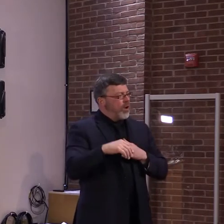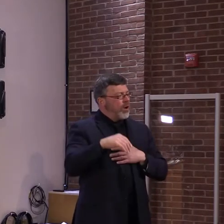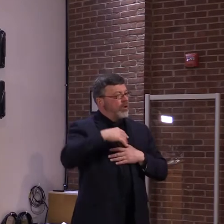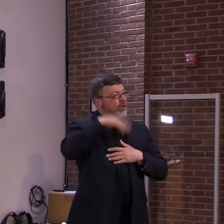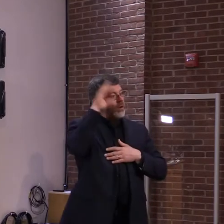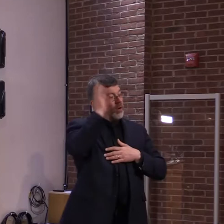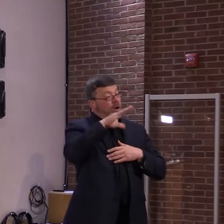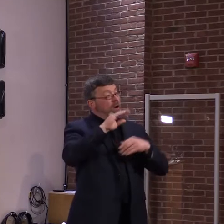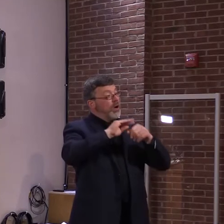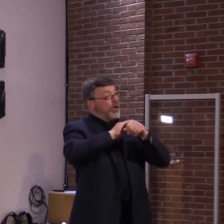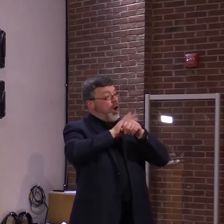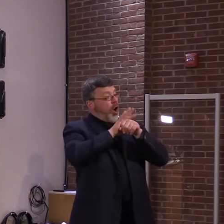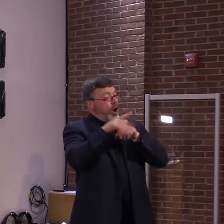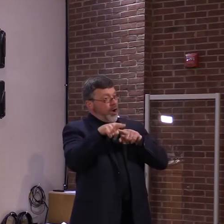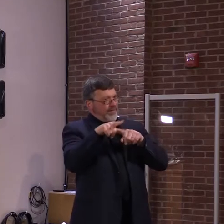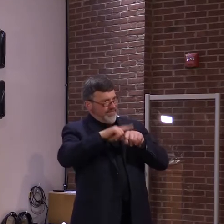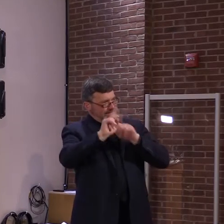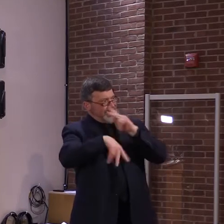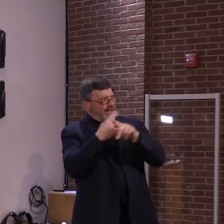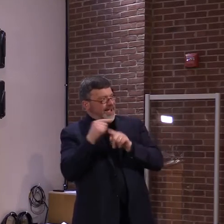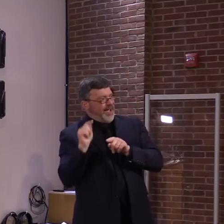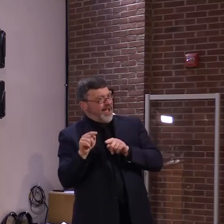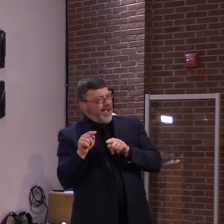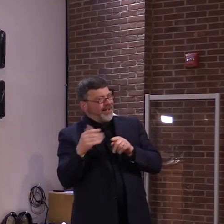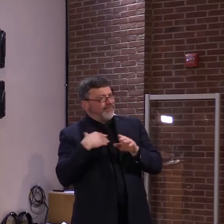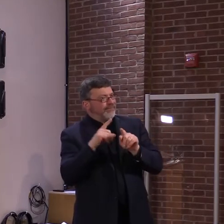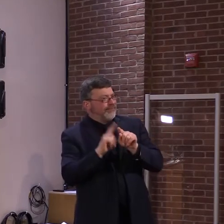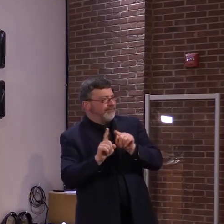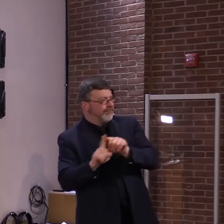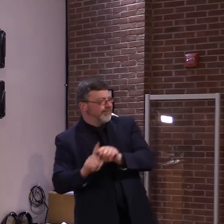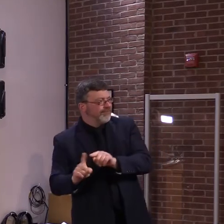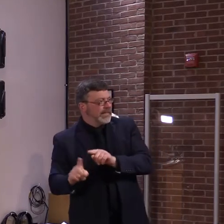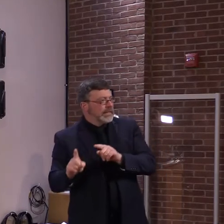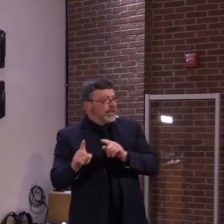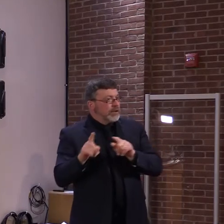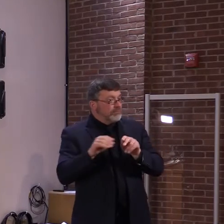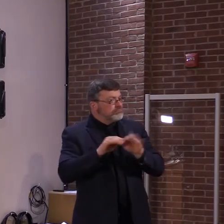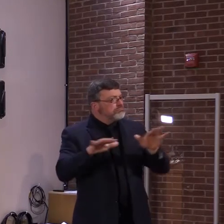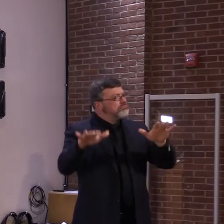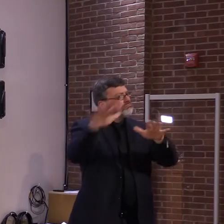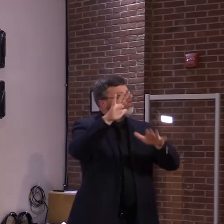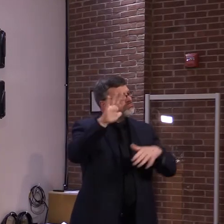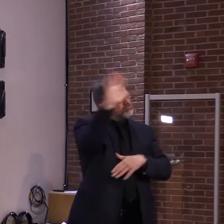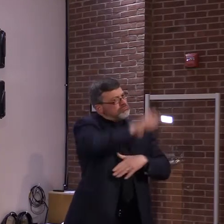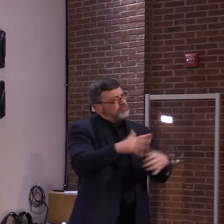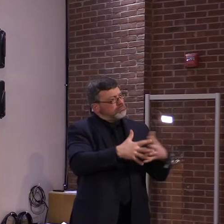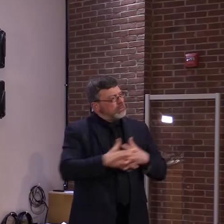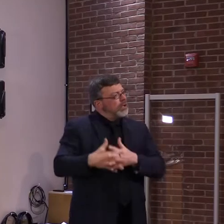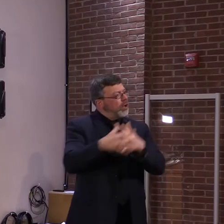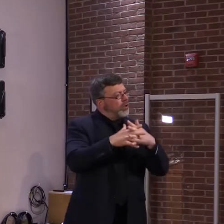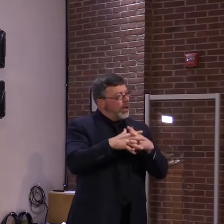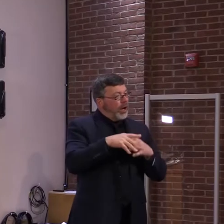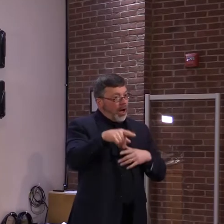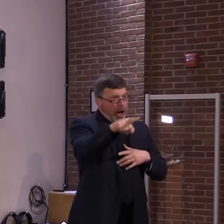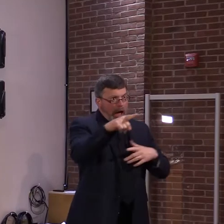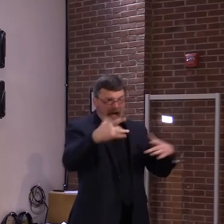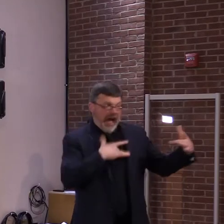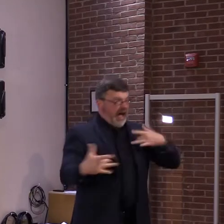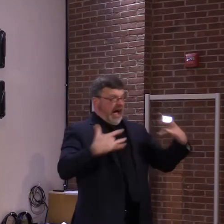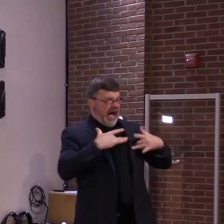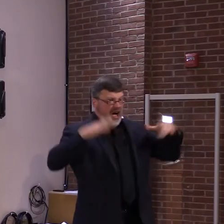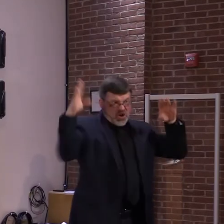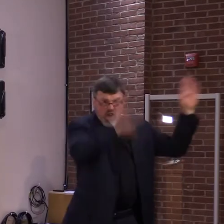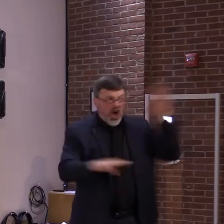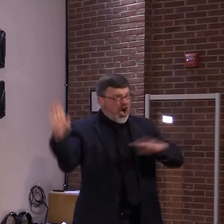especially B.1.1.7, which is now the dominant strain in the US, accounting for about 60% of